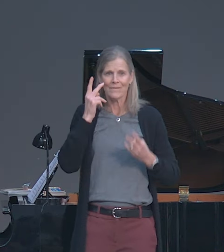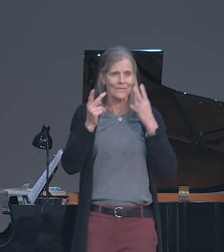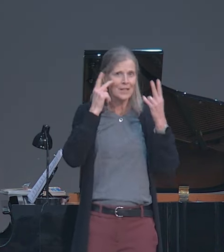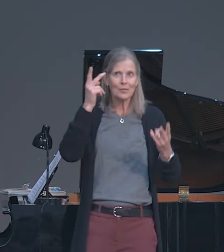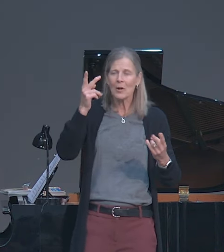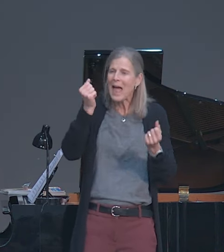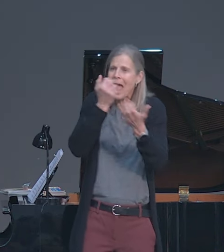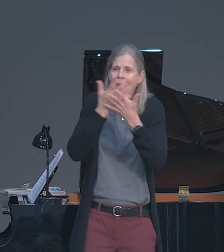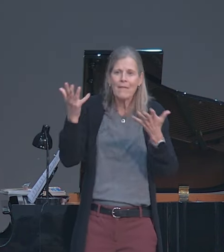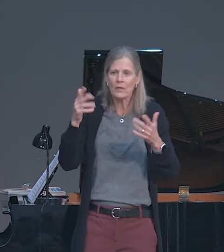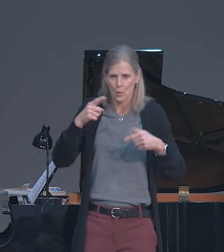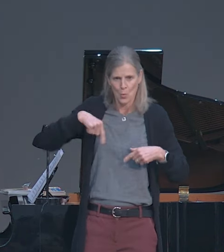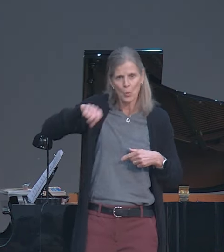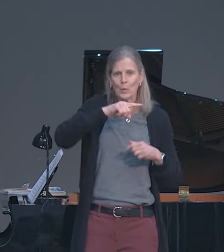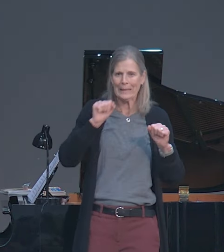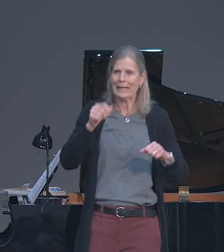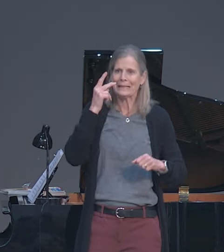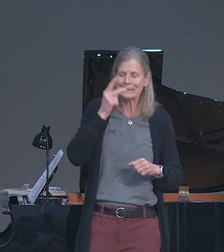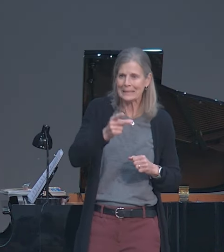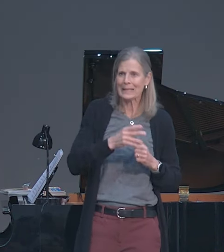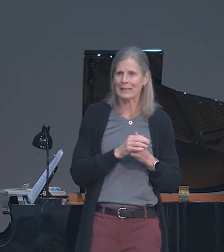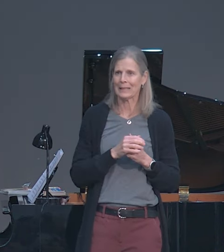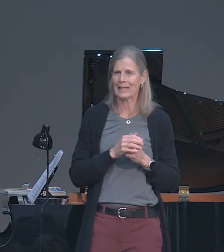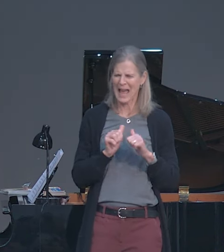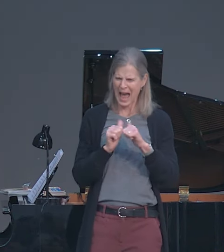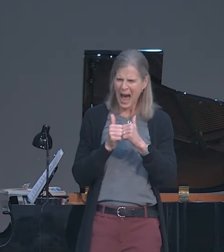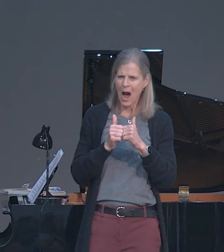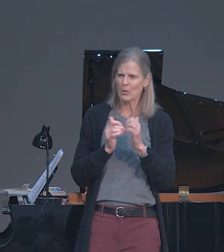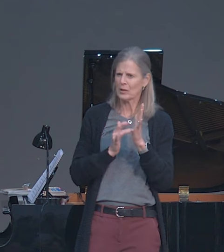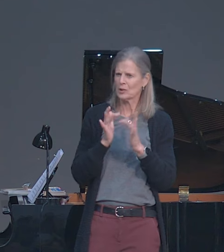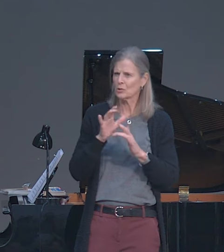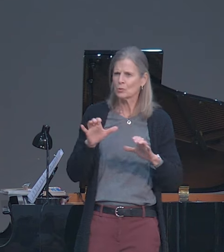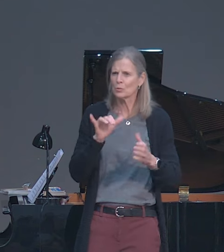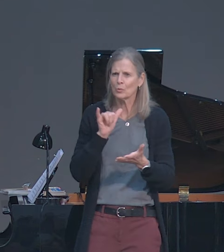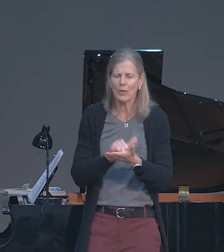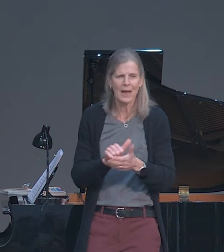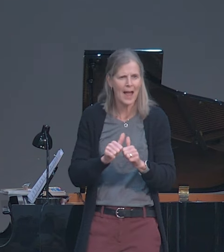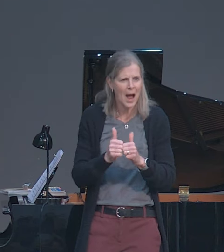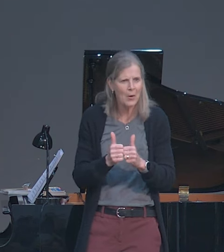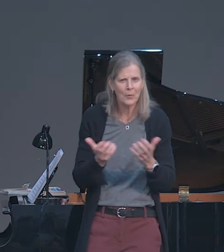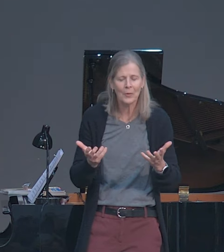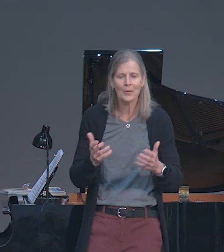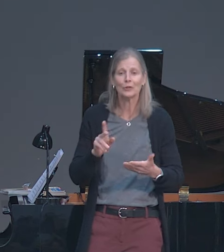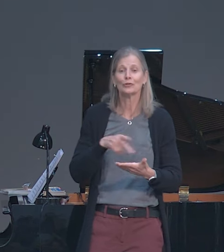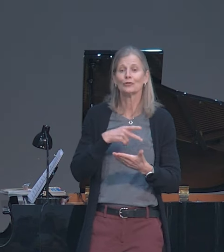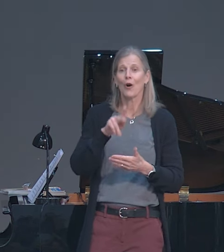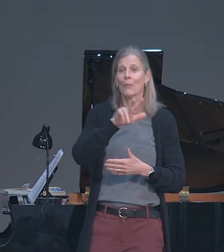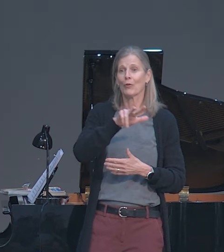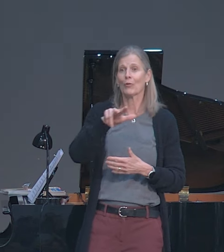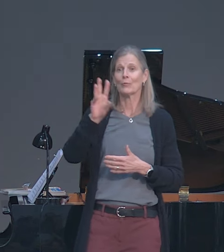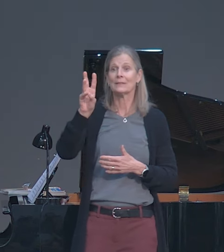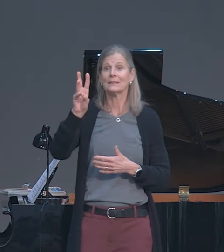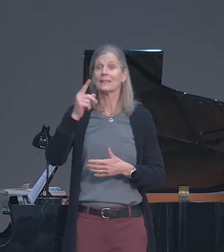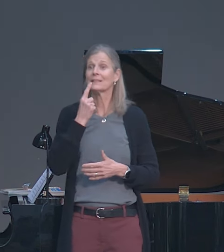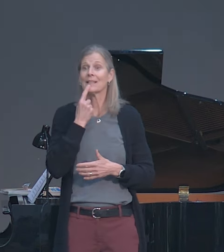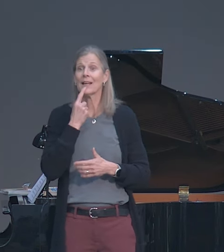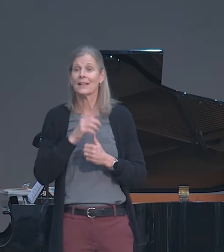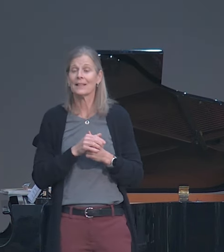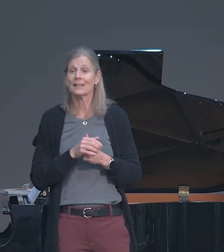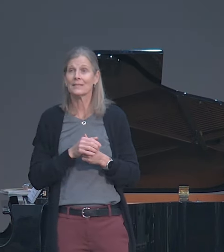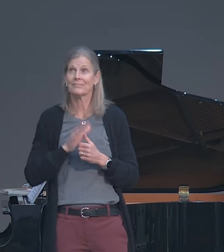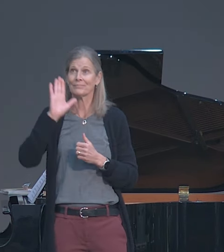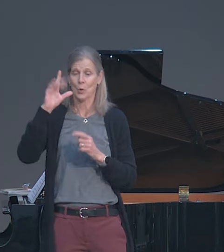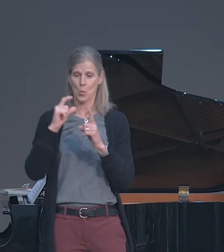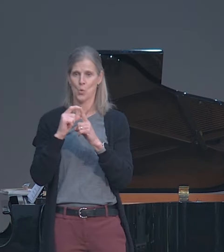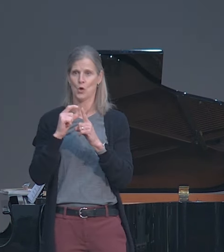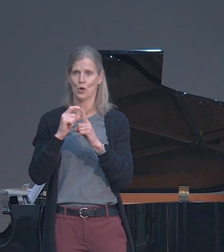of everything we can see. And how did he do this? How did he do it? Psalm 33:6 says this: by the word